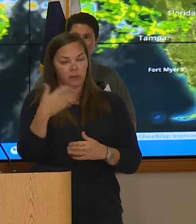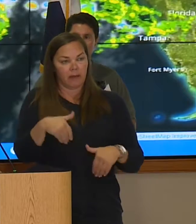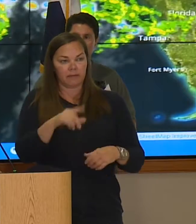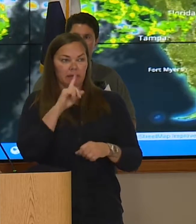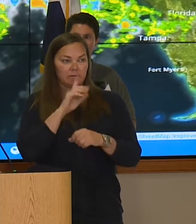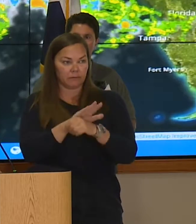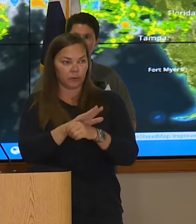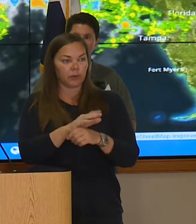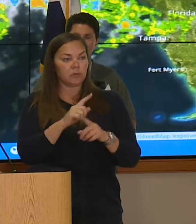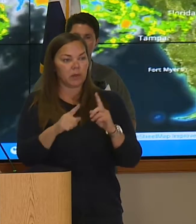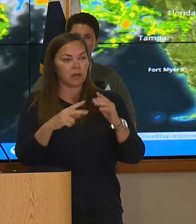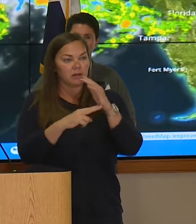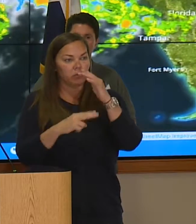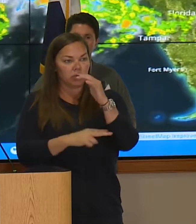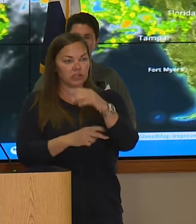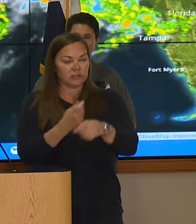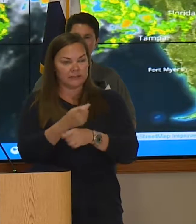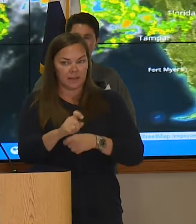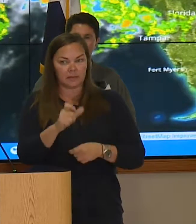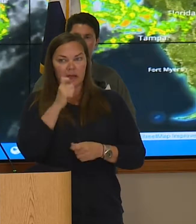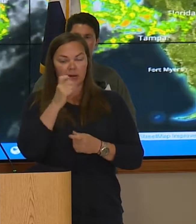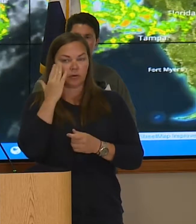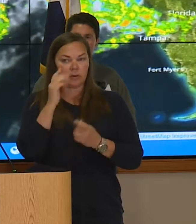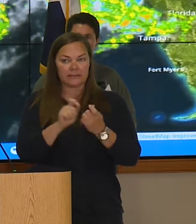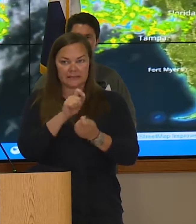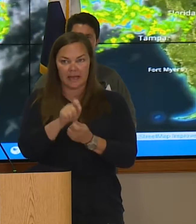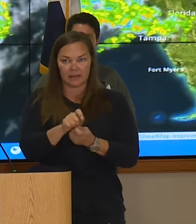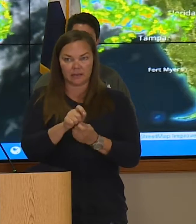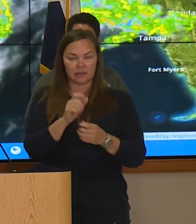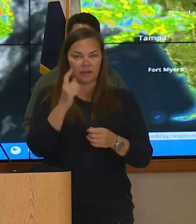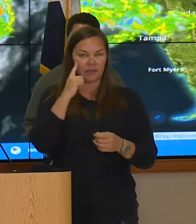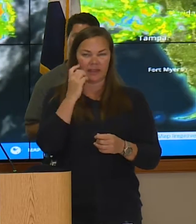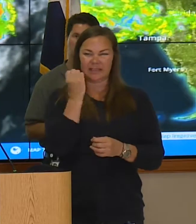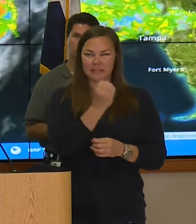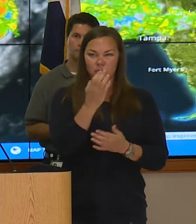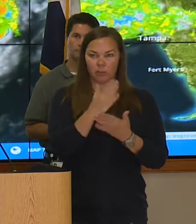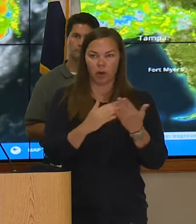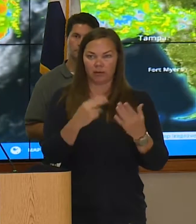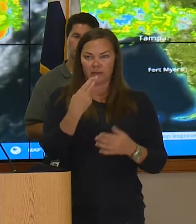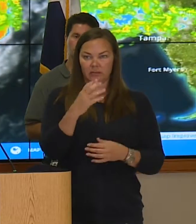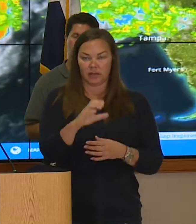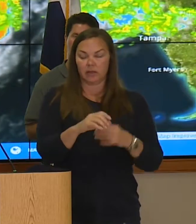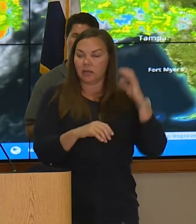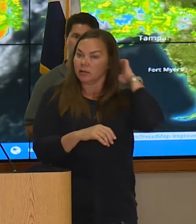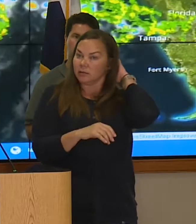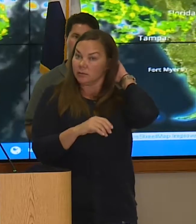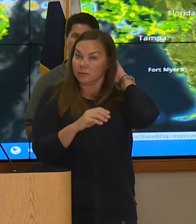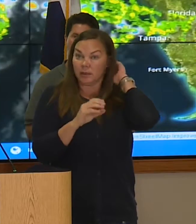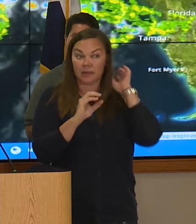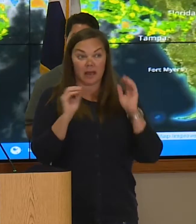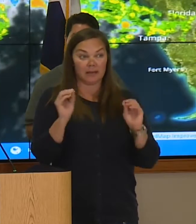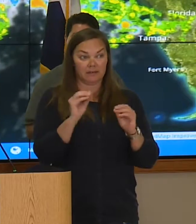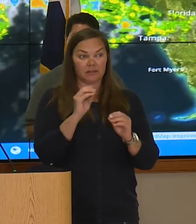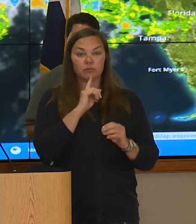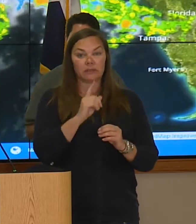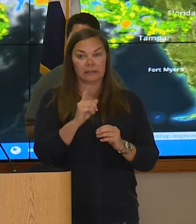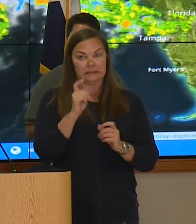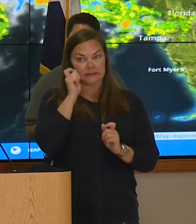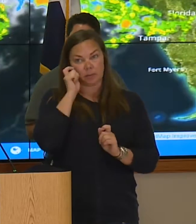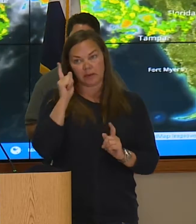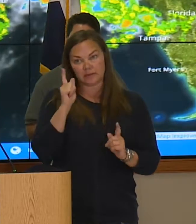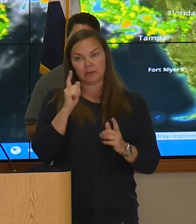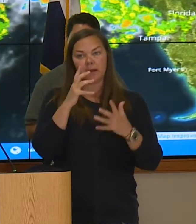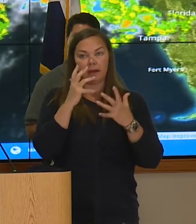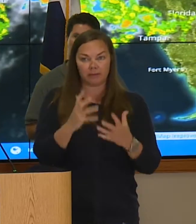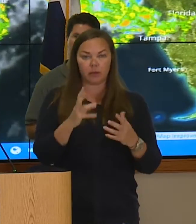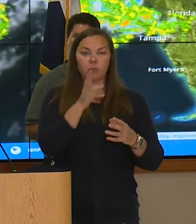there was damage to a bridge, and I don't know exactly where it was. It was somewhere in the eastern part of Harris County. But none of this is really surprising. When you're dealing with